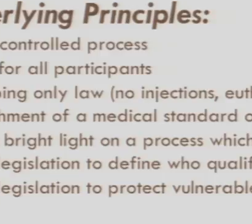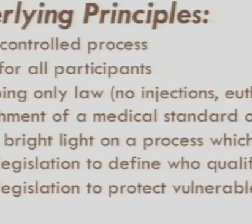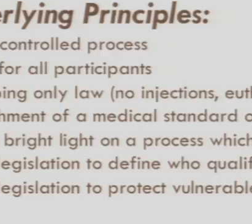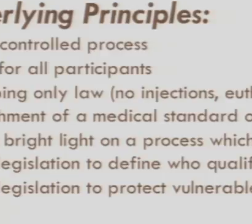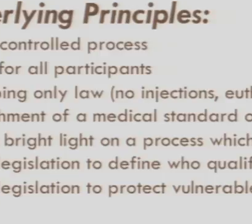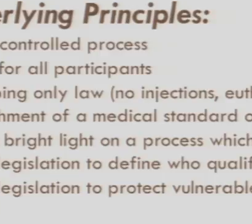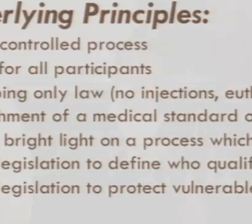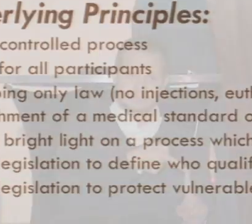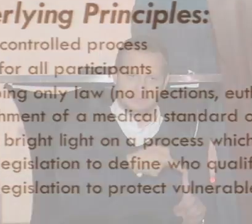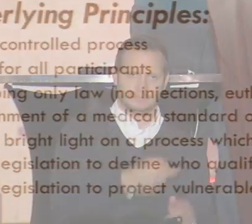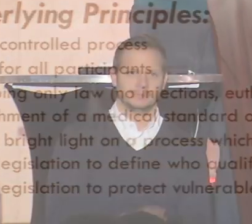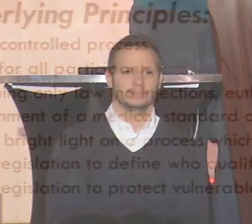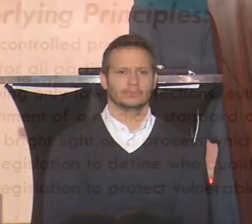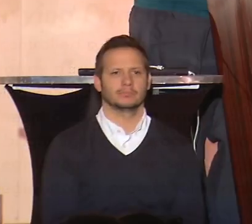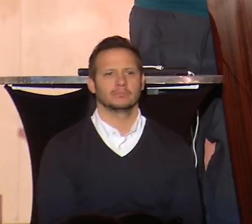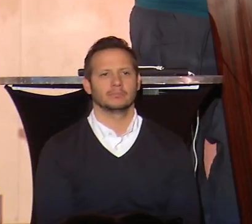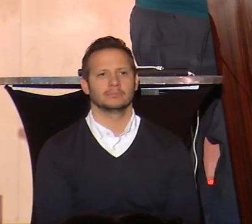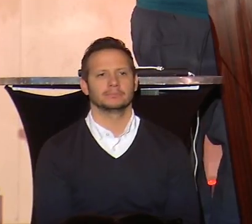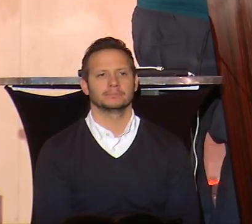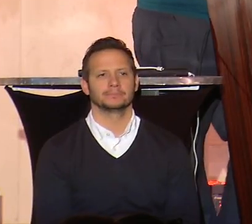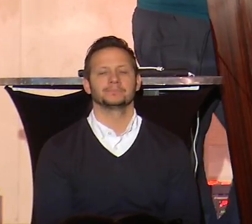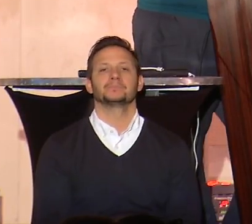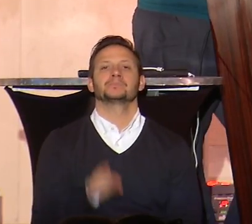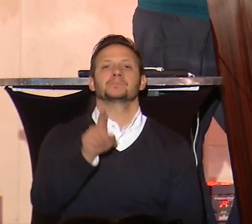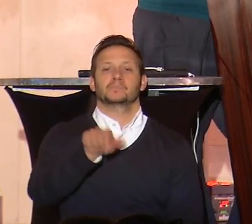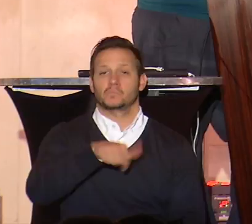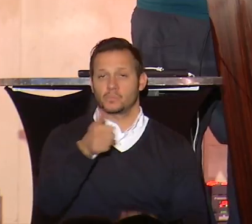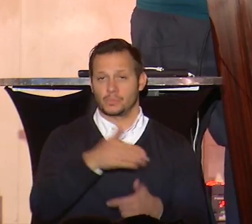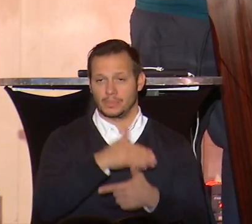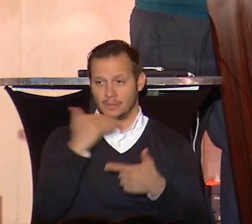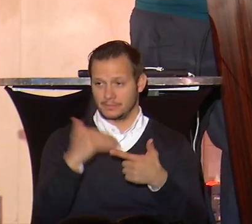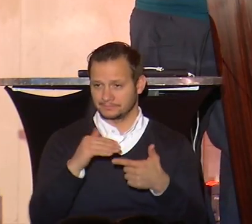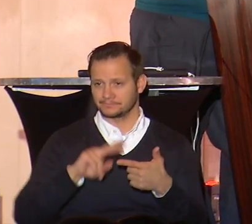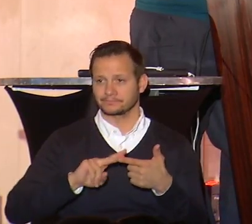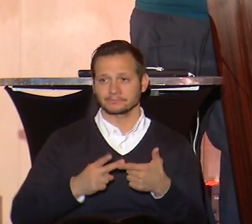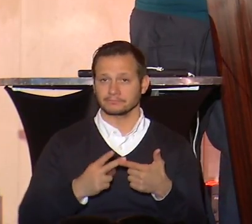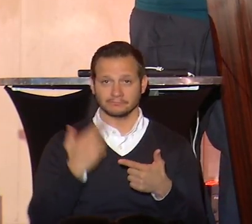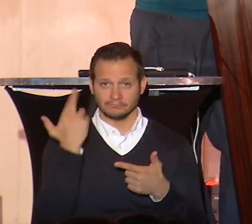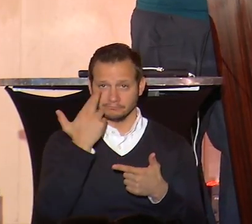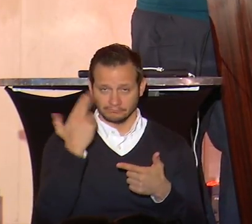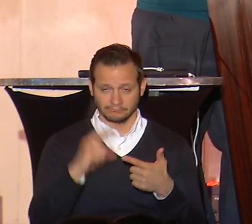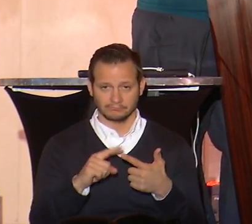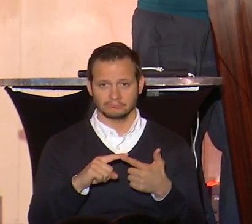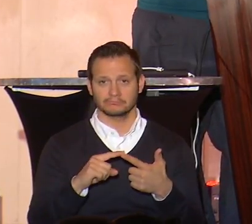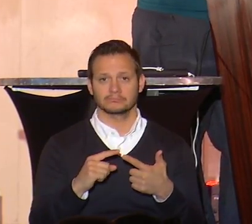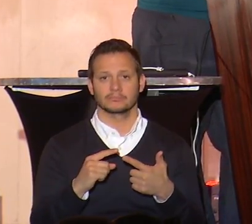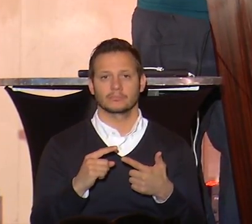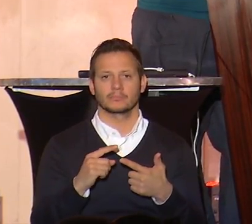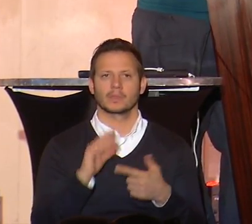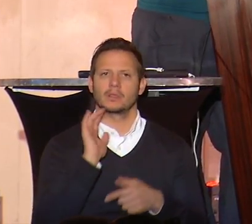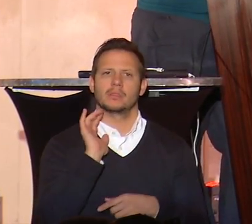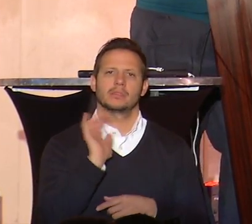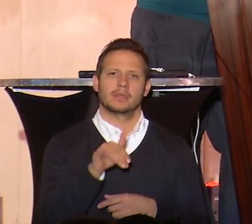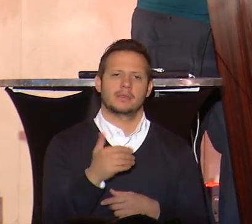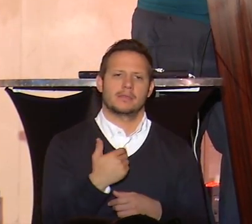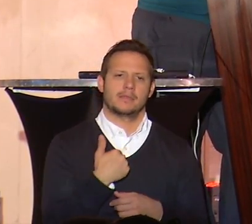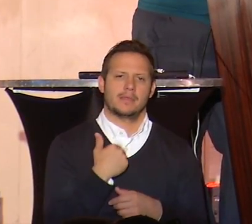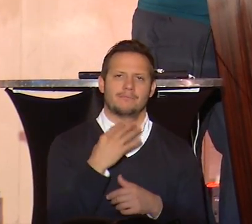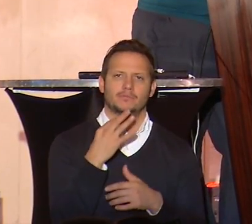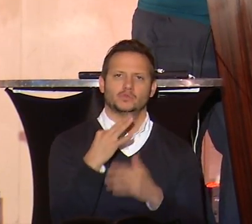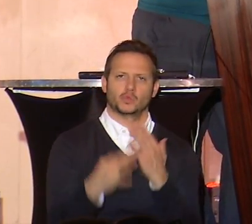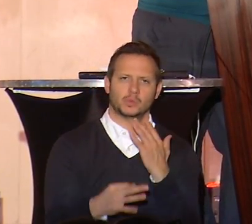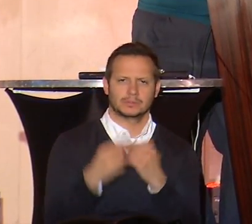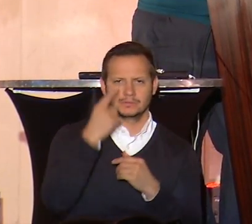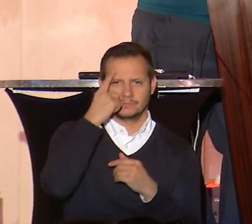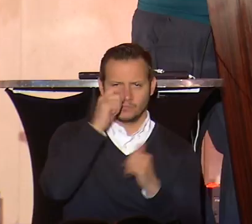has choice. The second underlying principle in the Death with Dignity Act is this idea that there's choice for